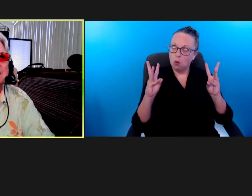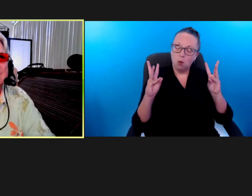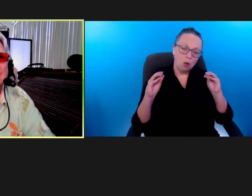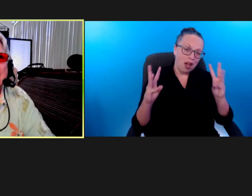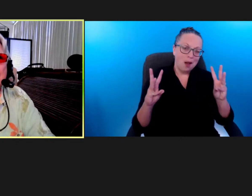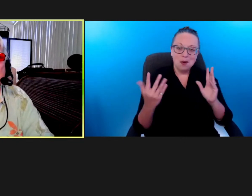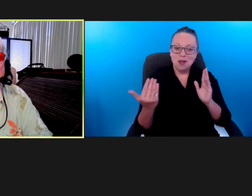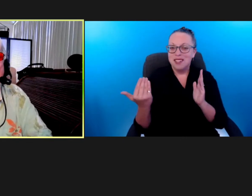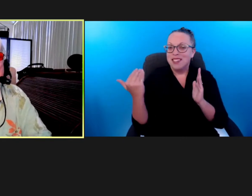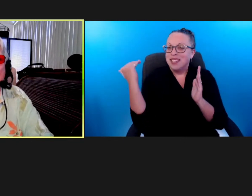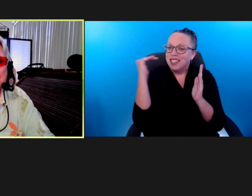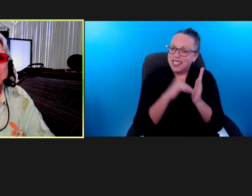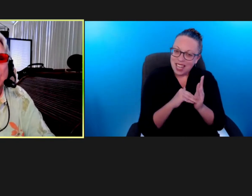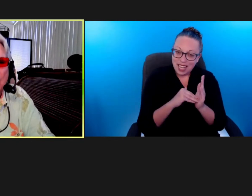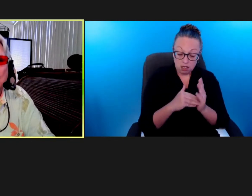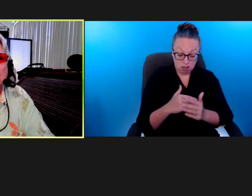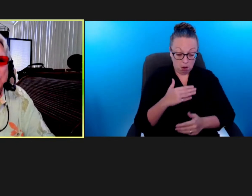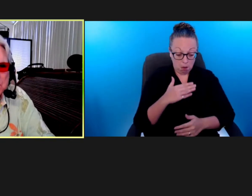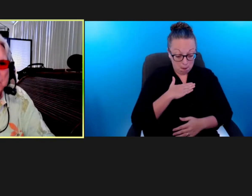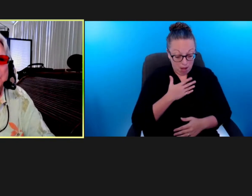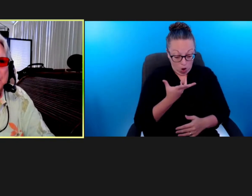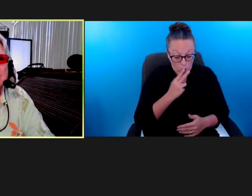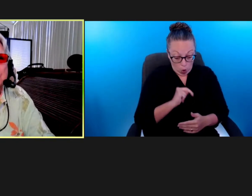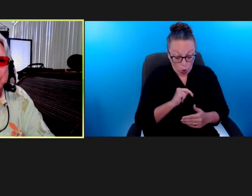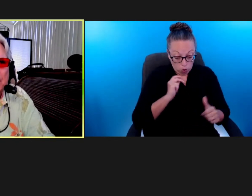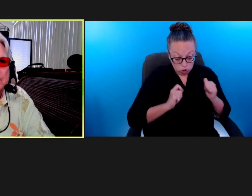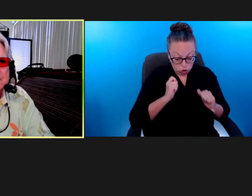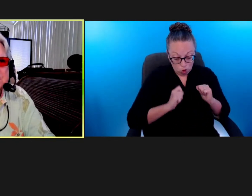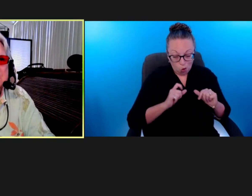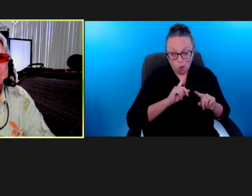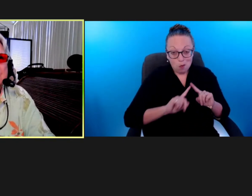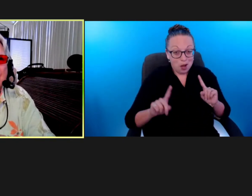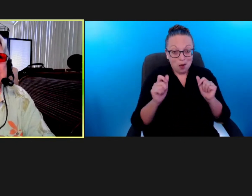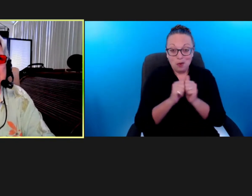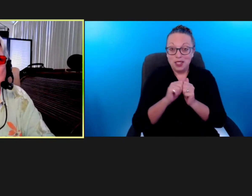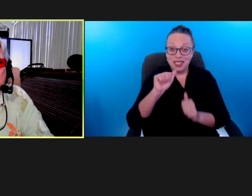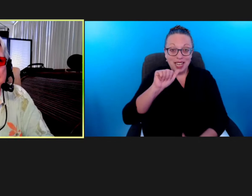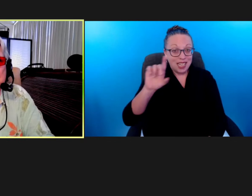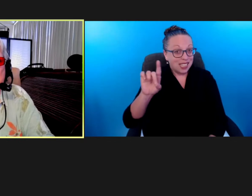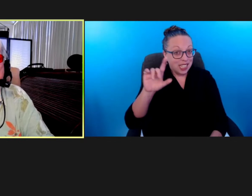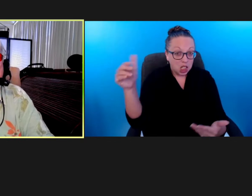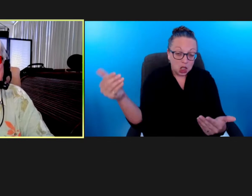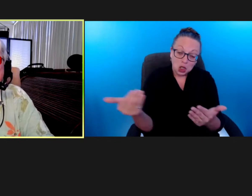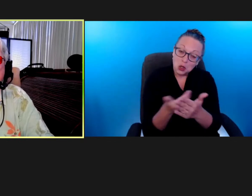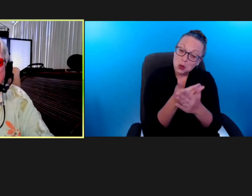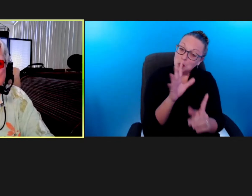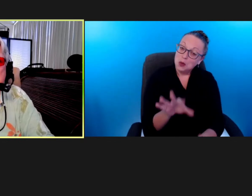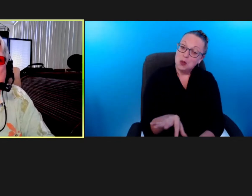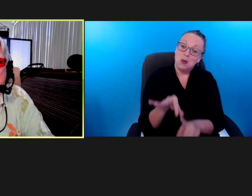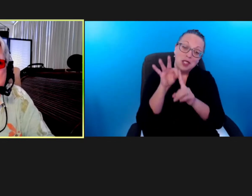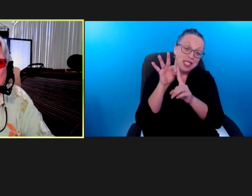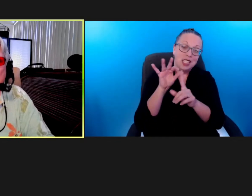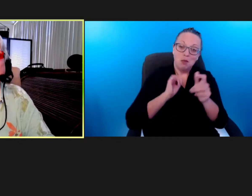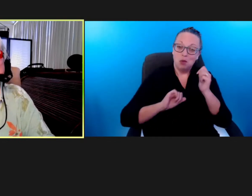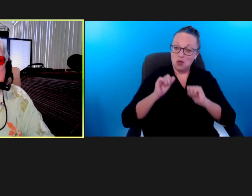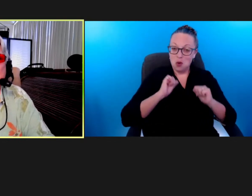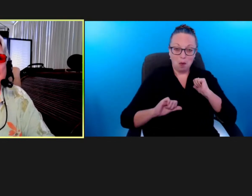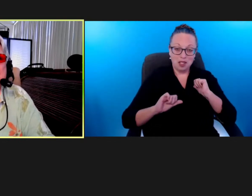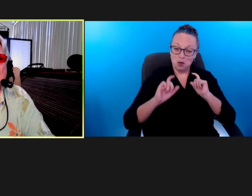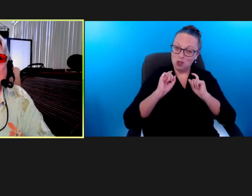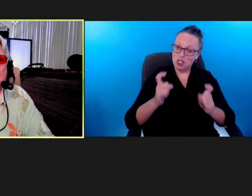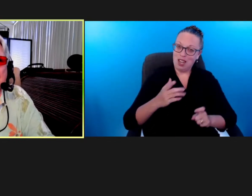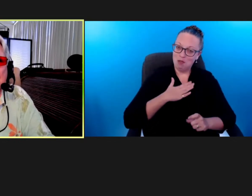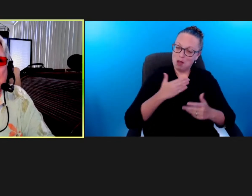Once again, I was watching a whole new, unique performance, thanks to audio description, which gave my new musical